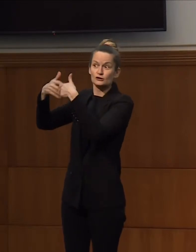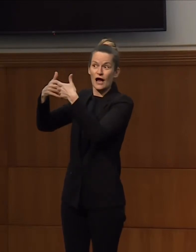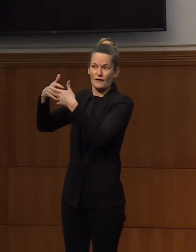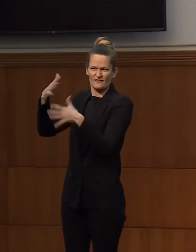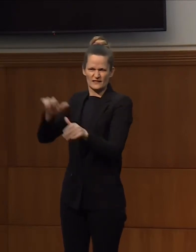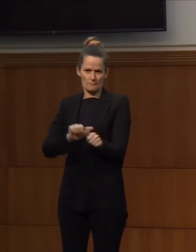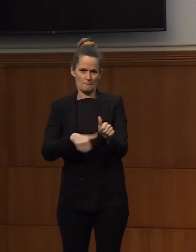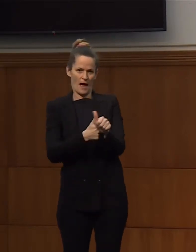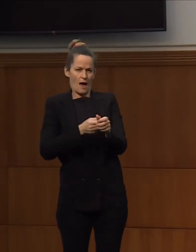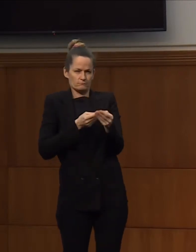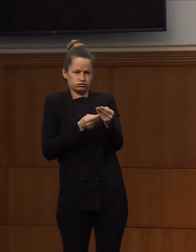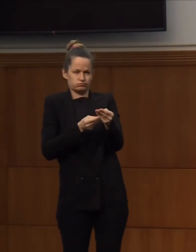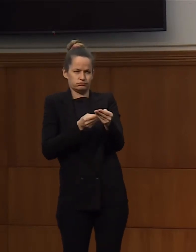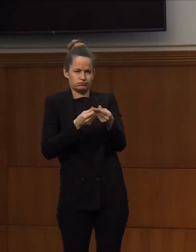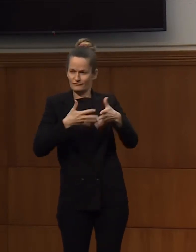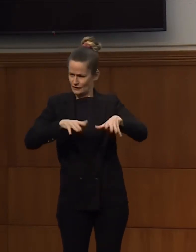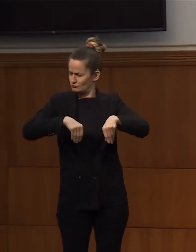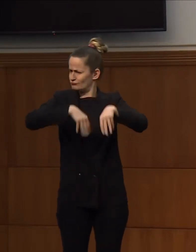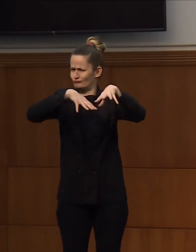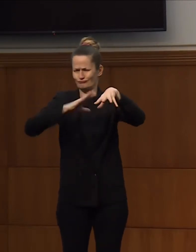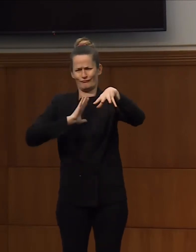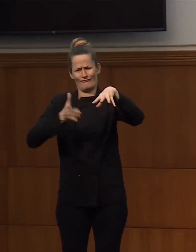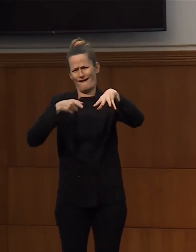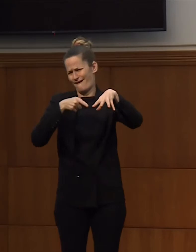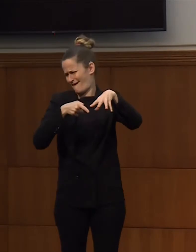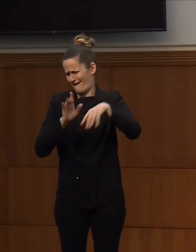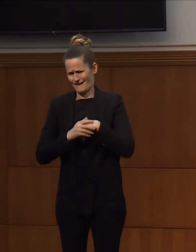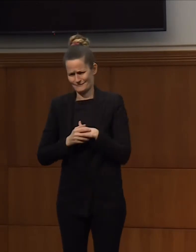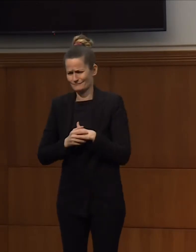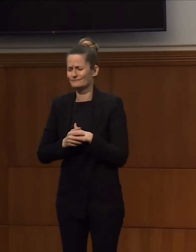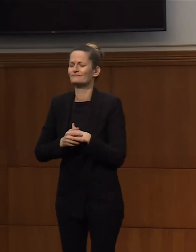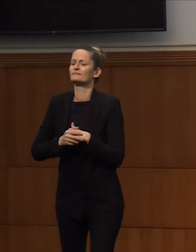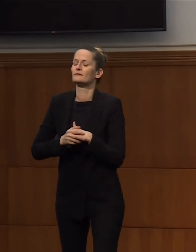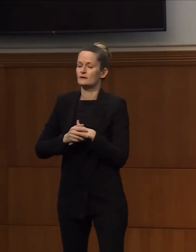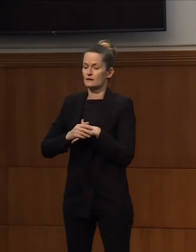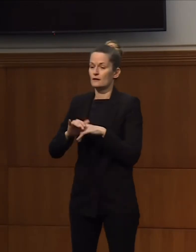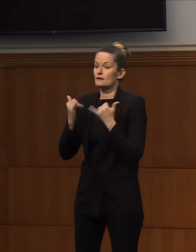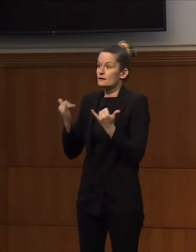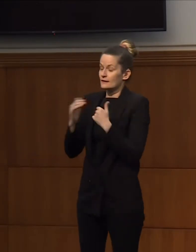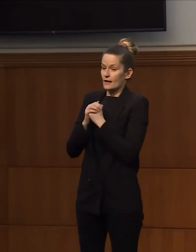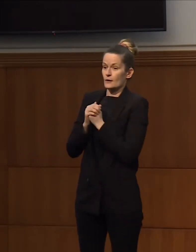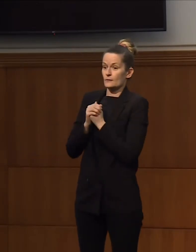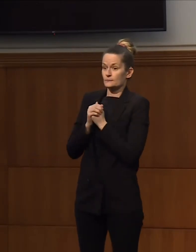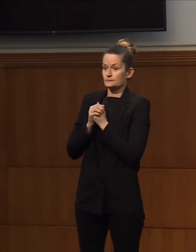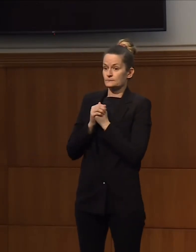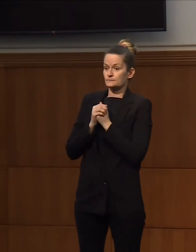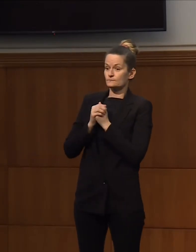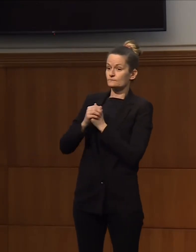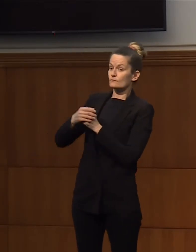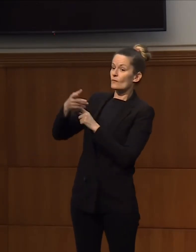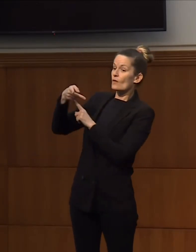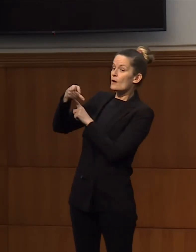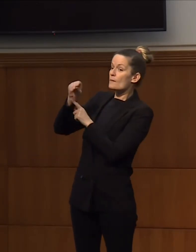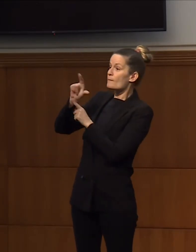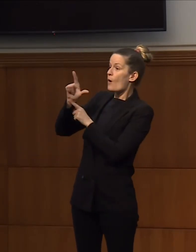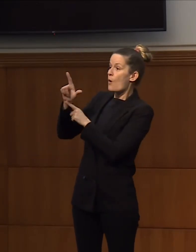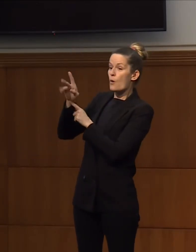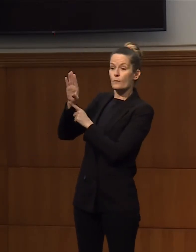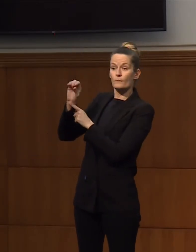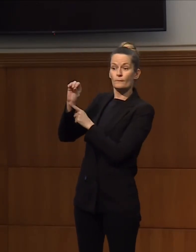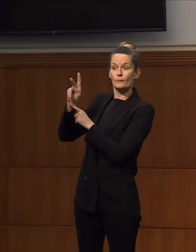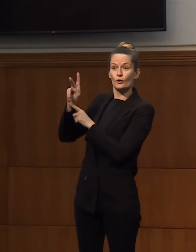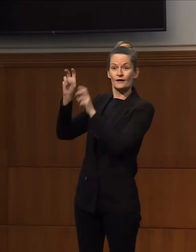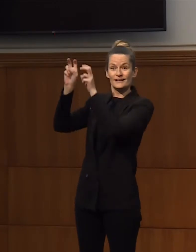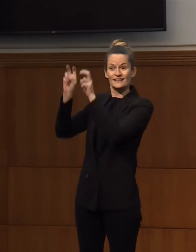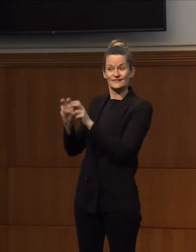For the poll book issues that were earlier in the day, as we said, they did switch to paper poll books. Some of them ended up going back to their electronic poll books and